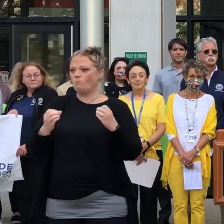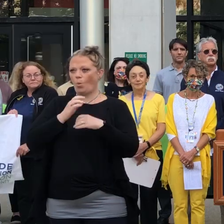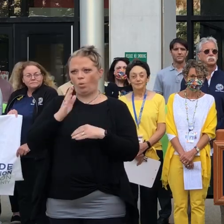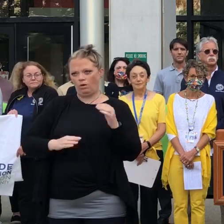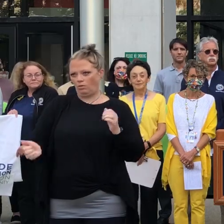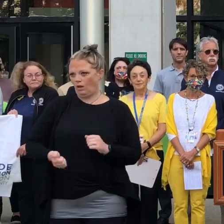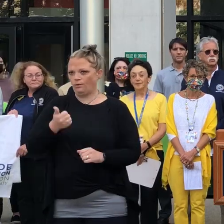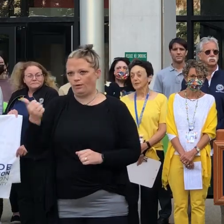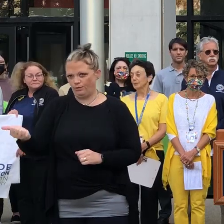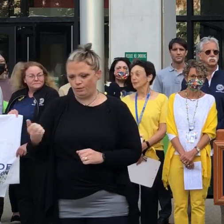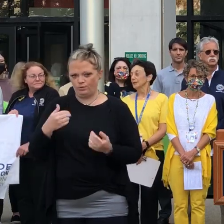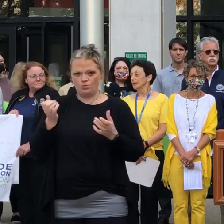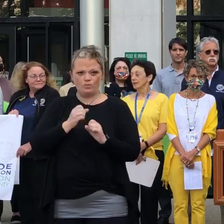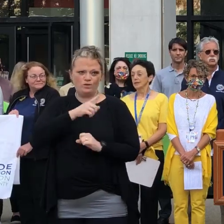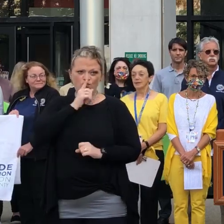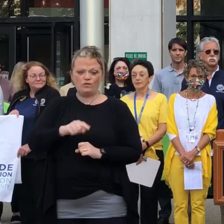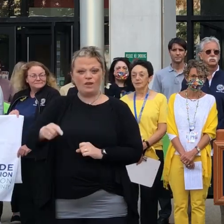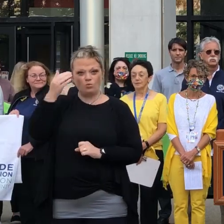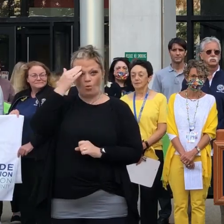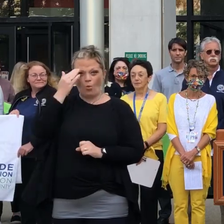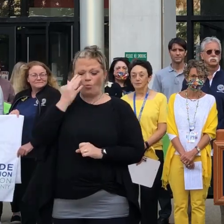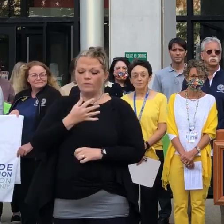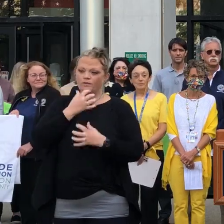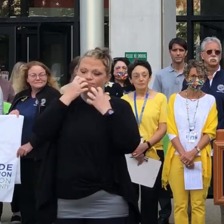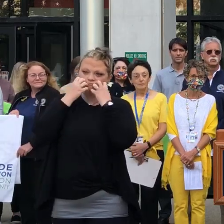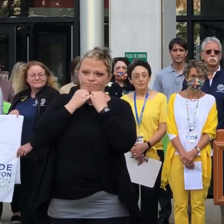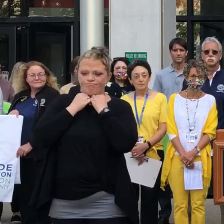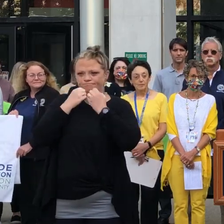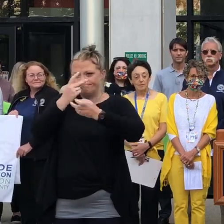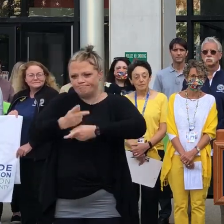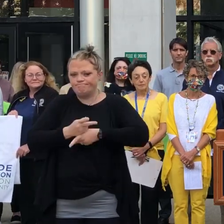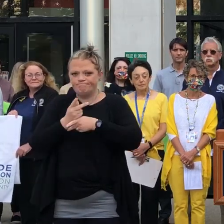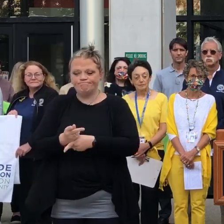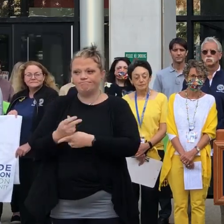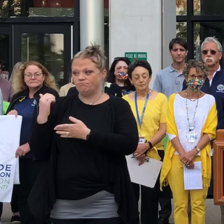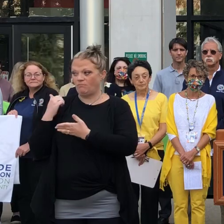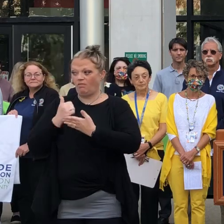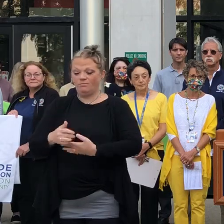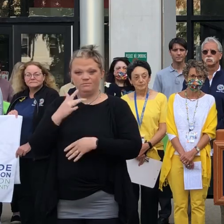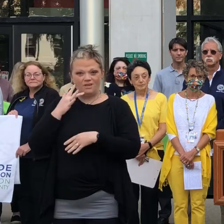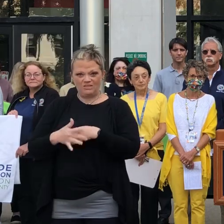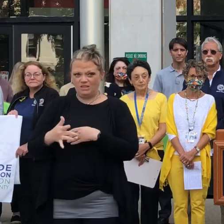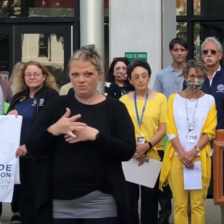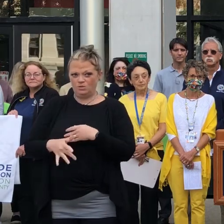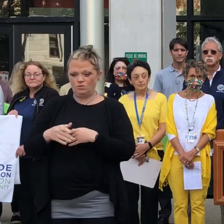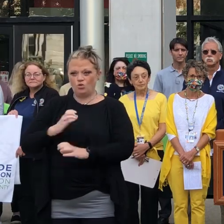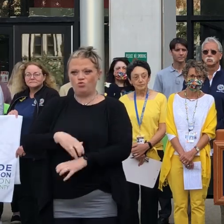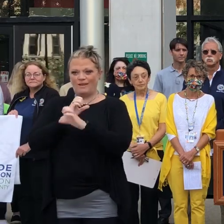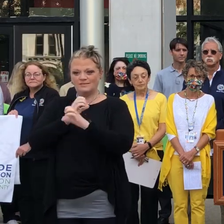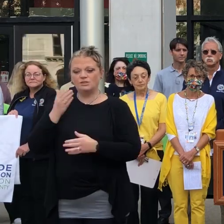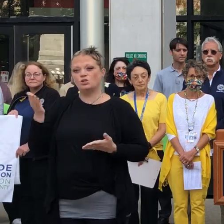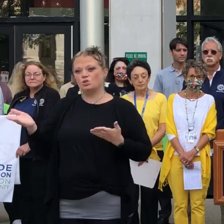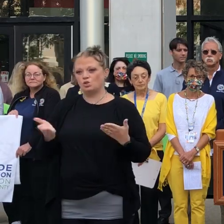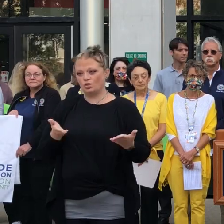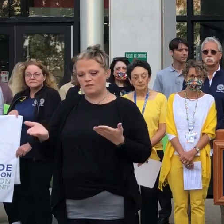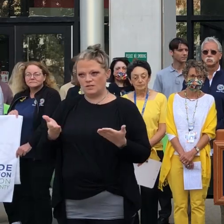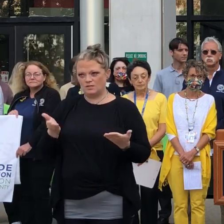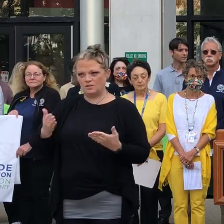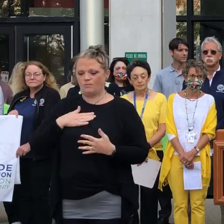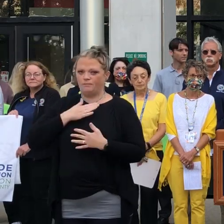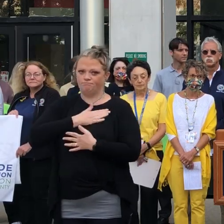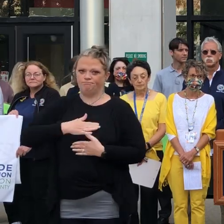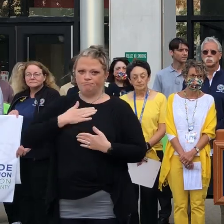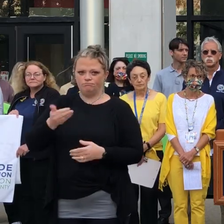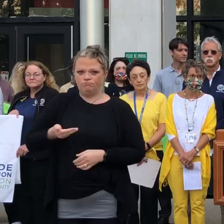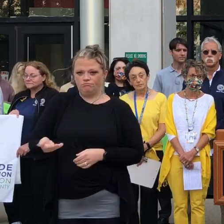that others know that they are loved, they are cared for, and their help is available is Crisis Services. And it's my pleasure